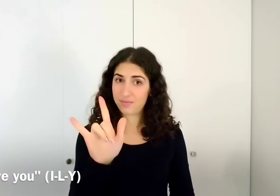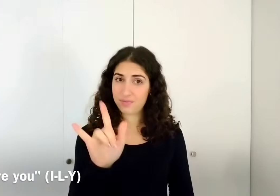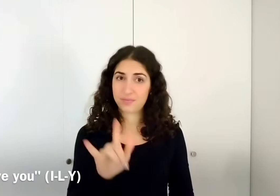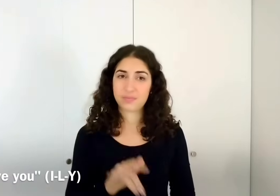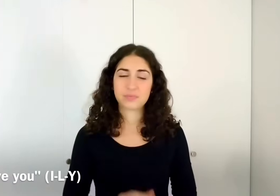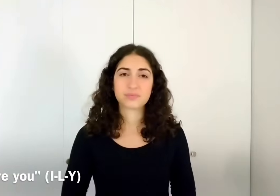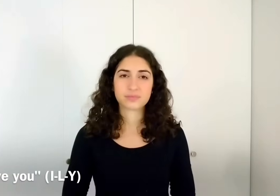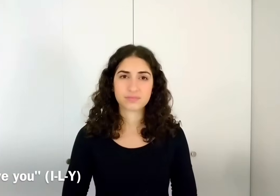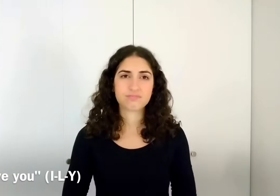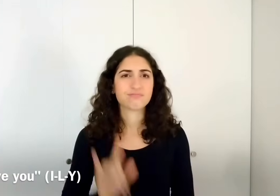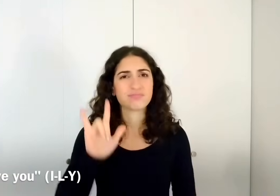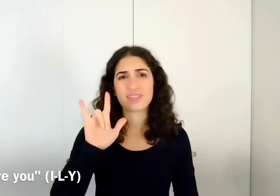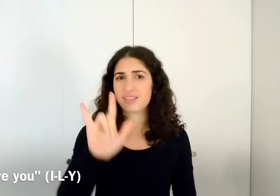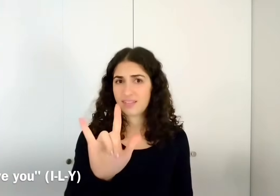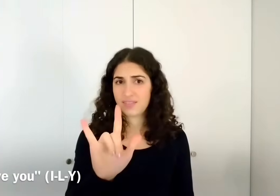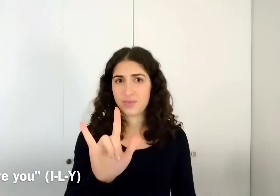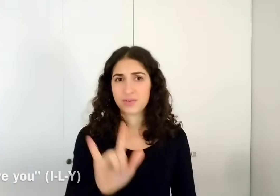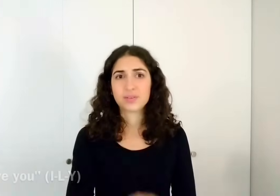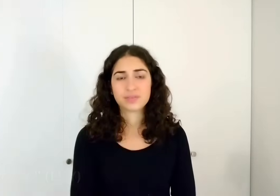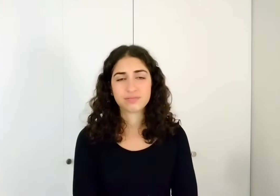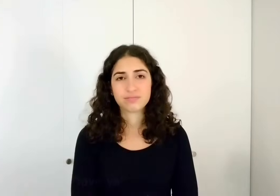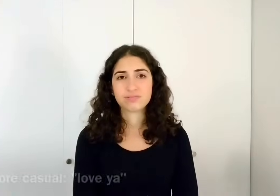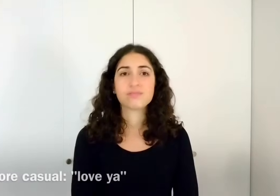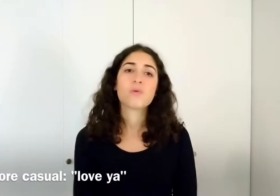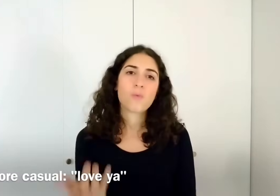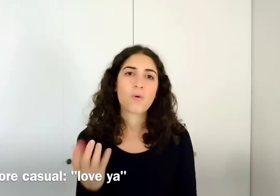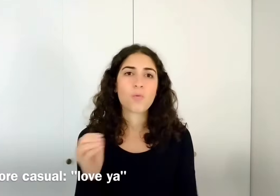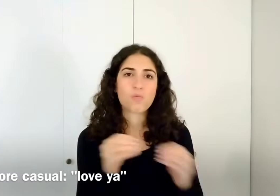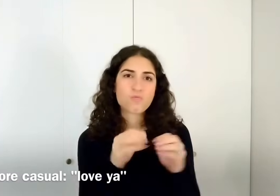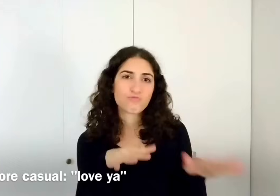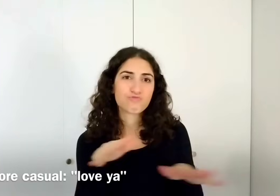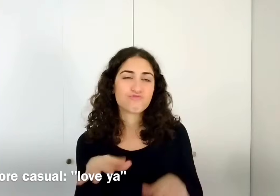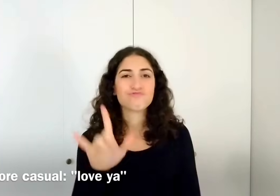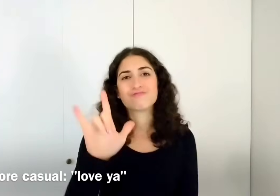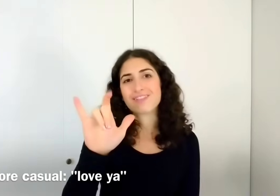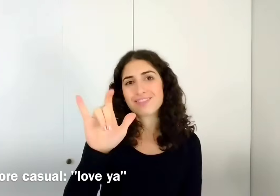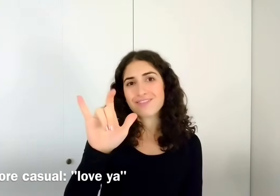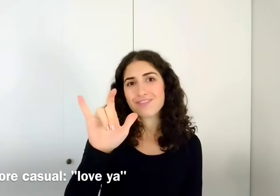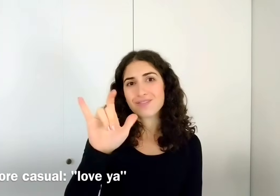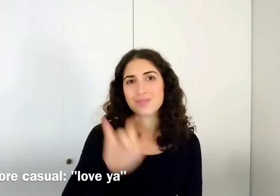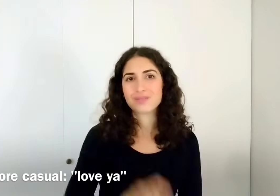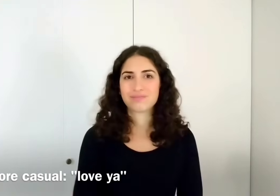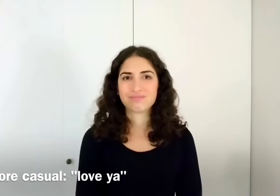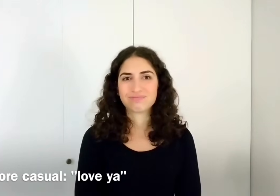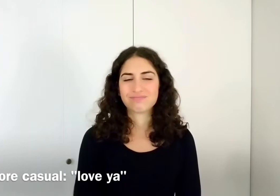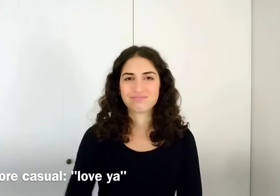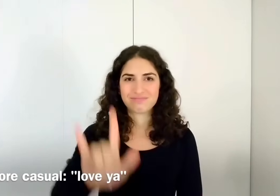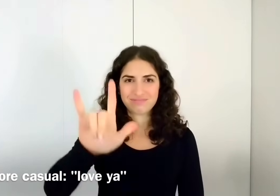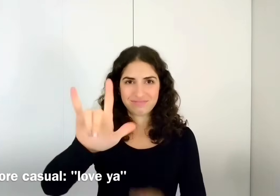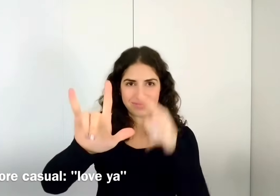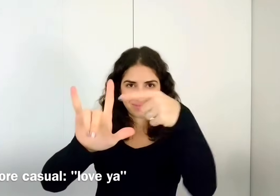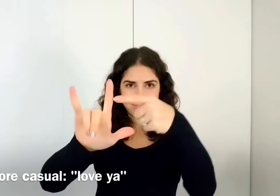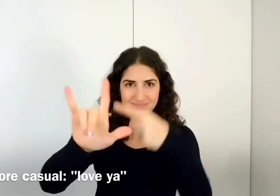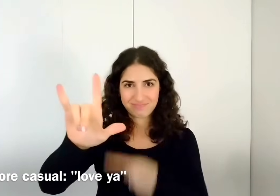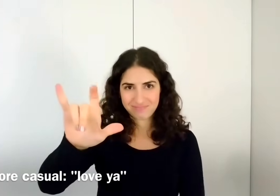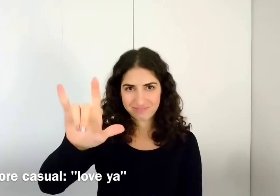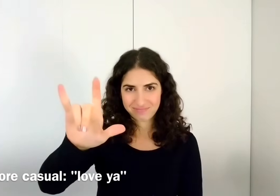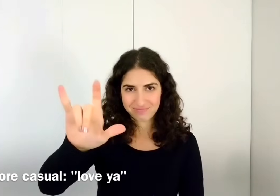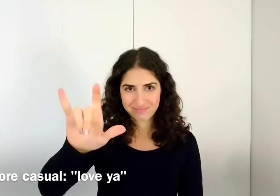I love you. So that's the ILY, I love you. Or more casually, love you. Wiggle the finger there. Love